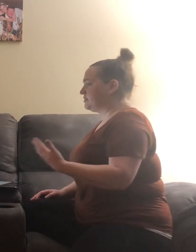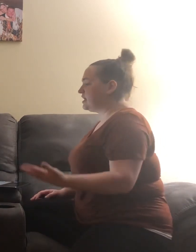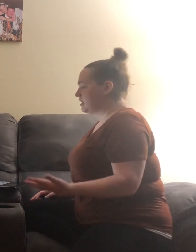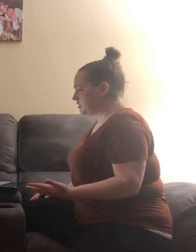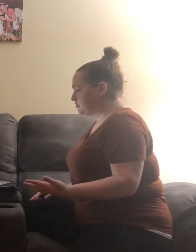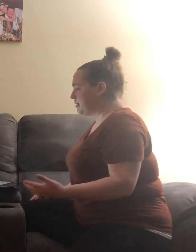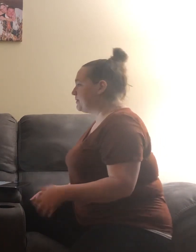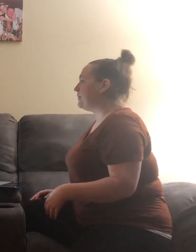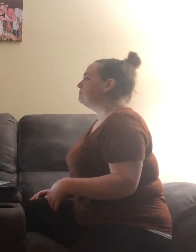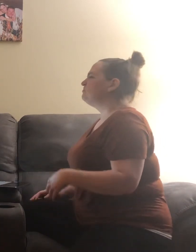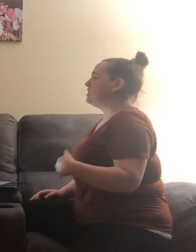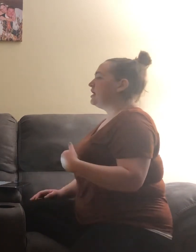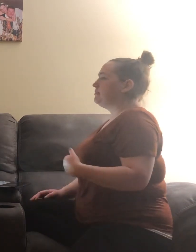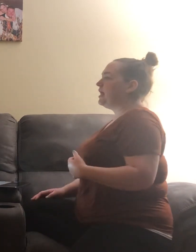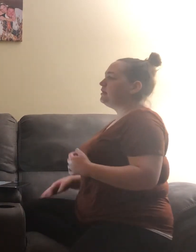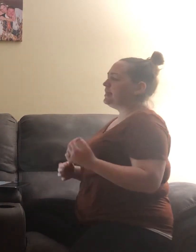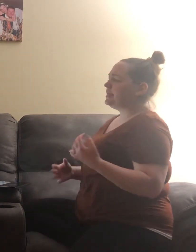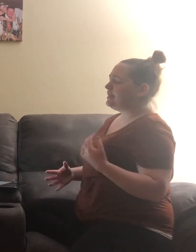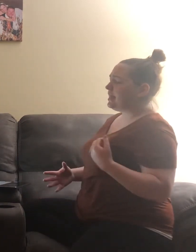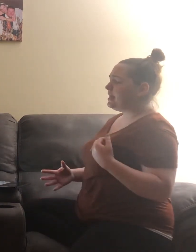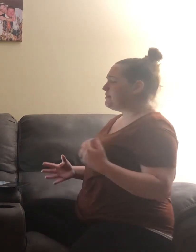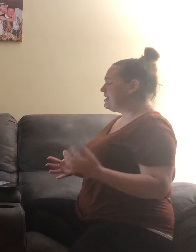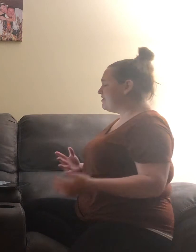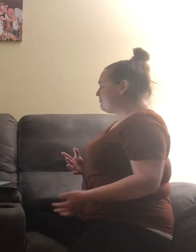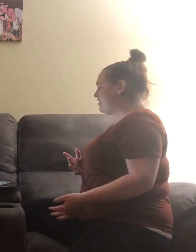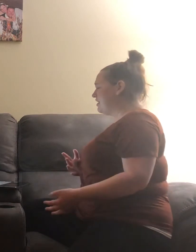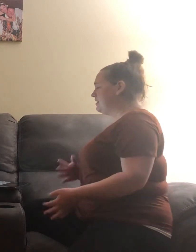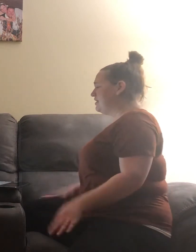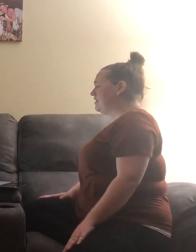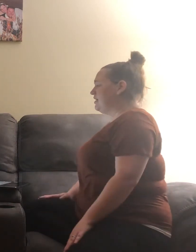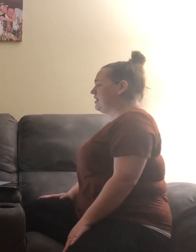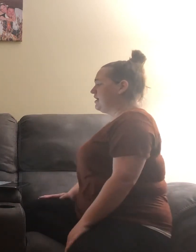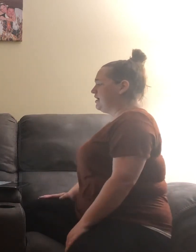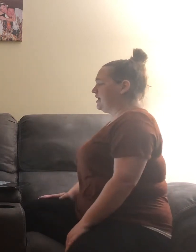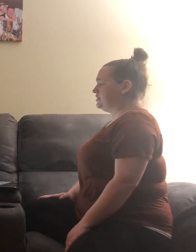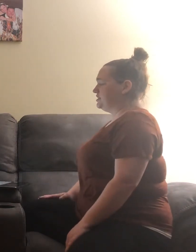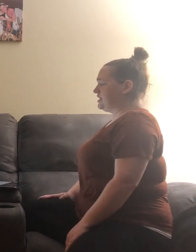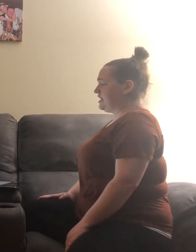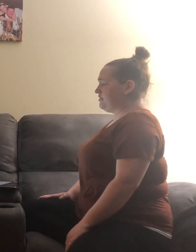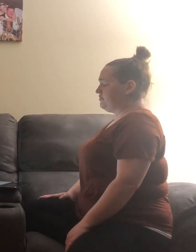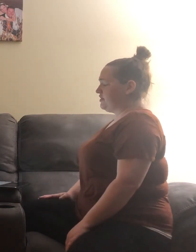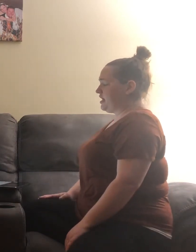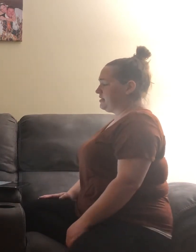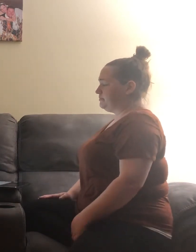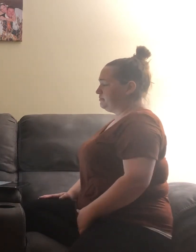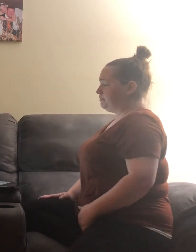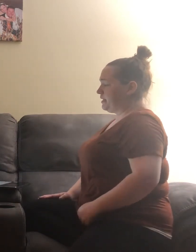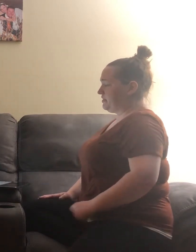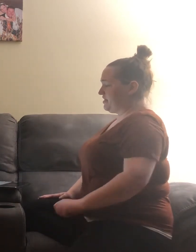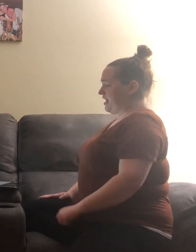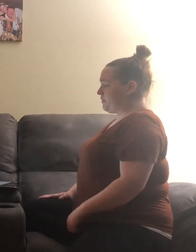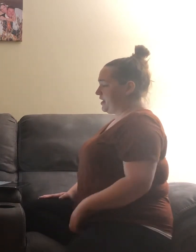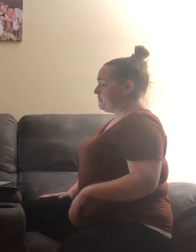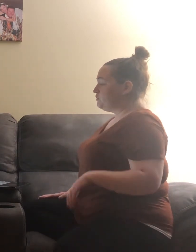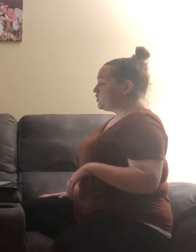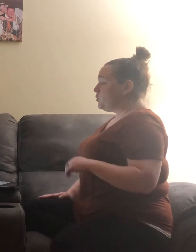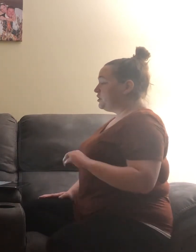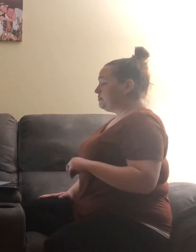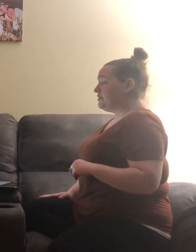of hard to remember. Kind of make it a game, make it fun, and just kind of play with it that way. When your peak